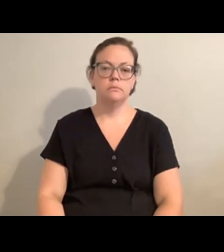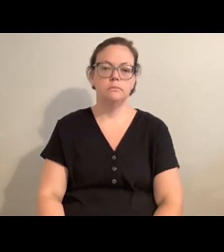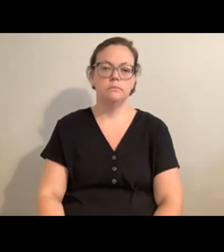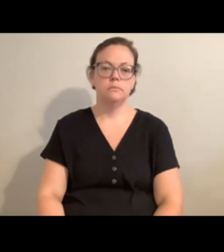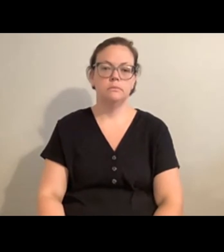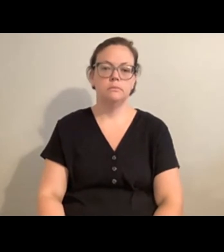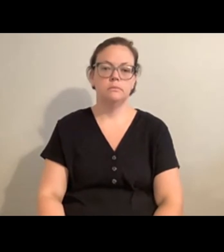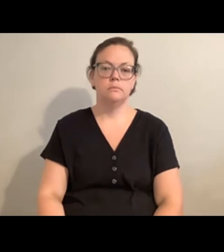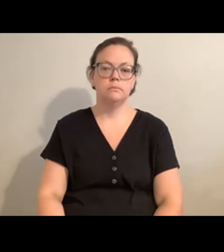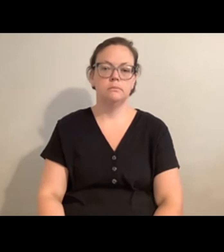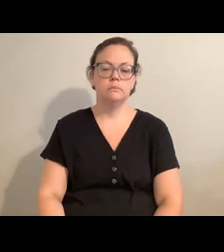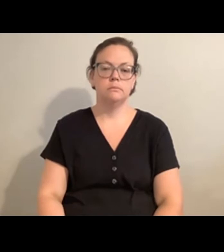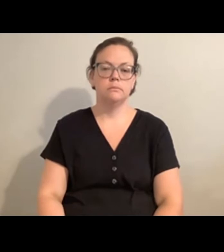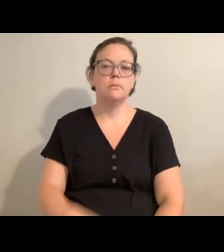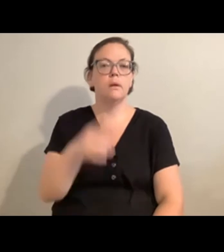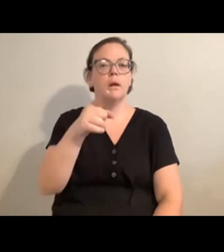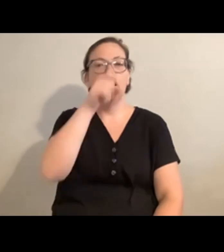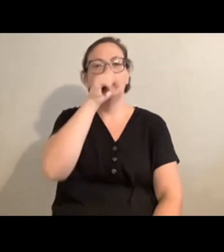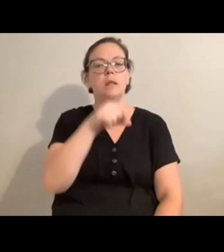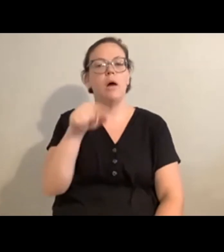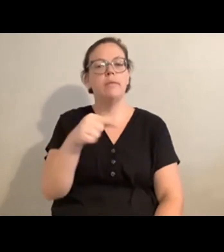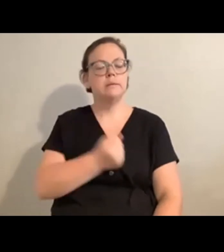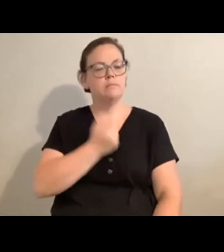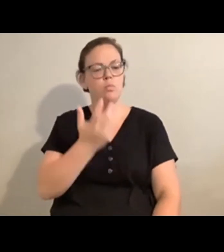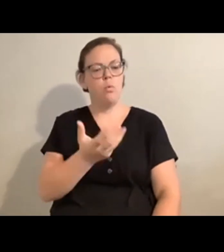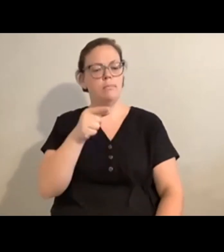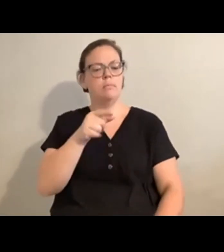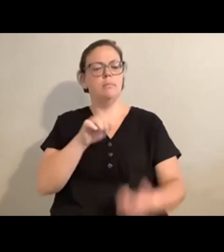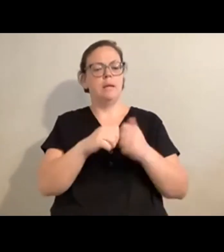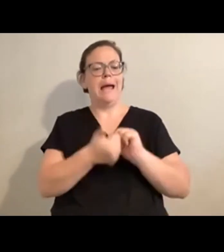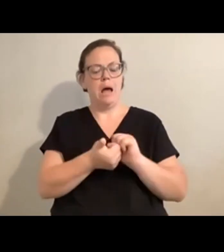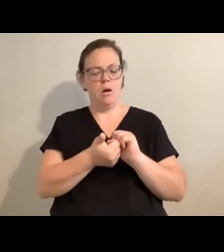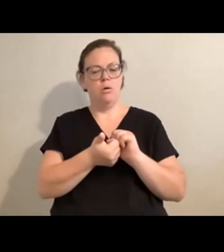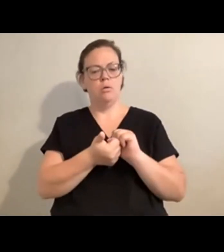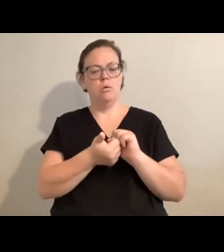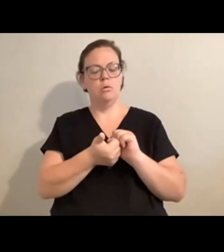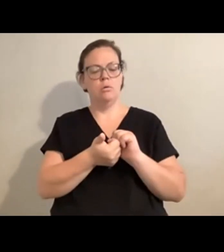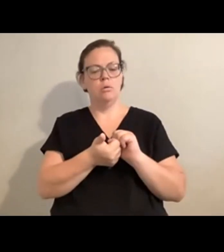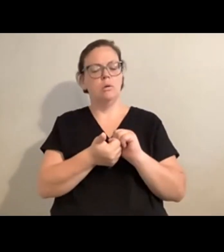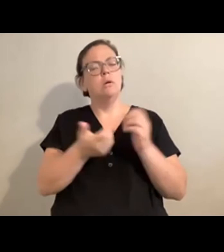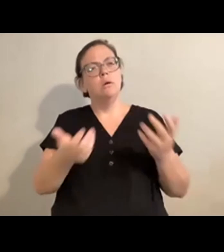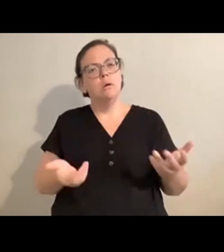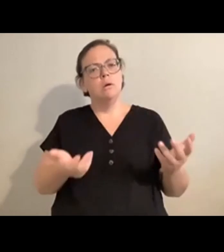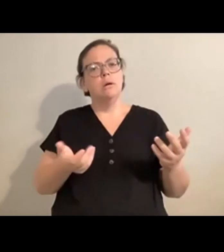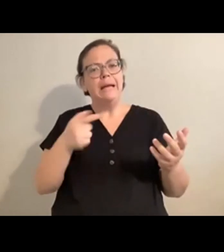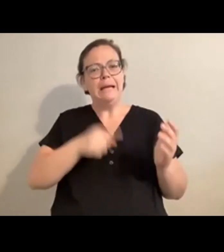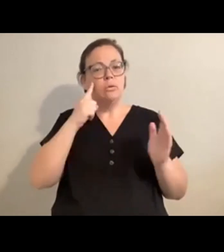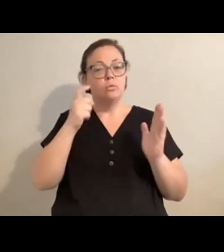I love how this poem it